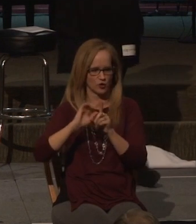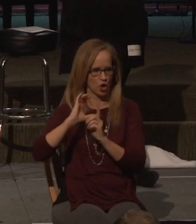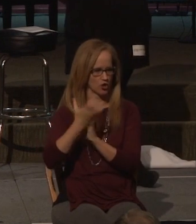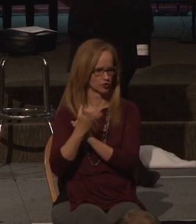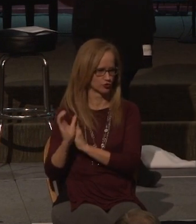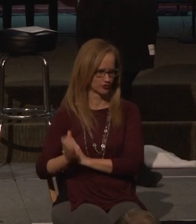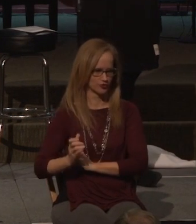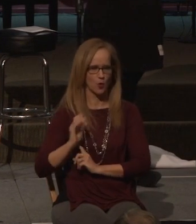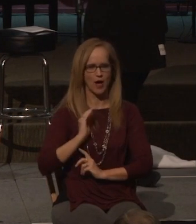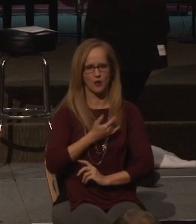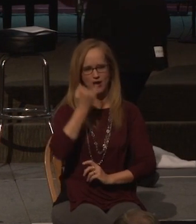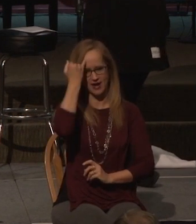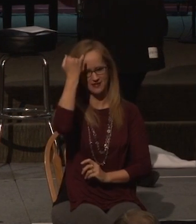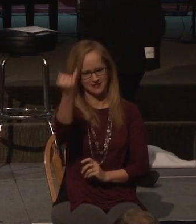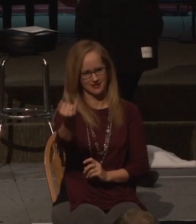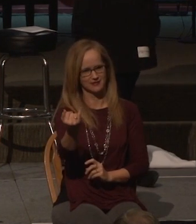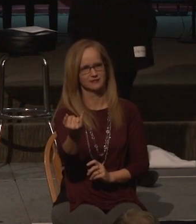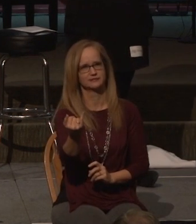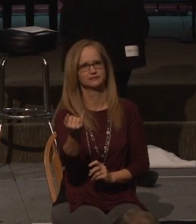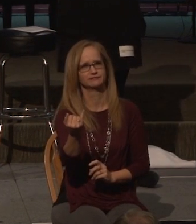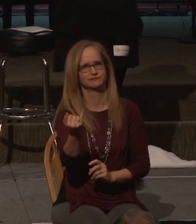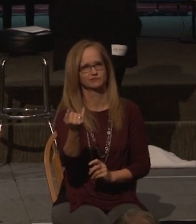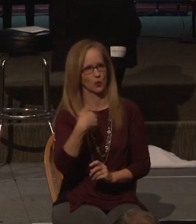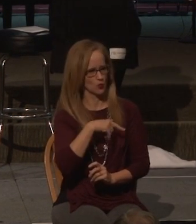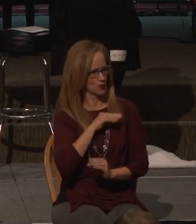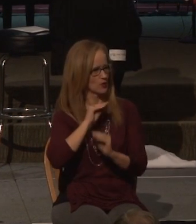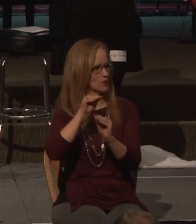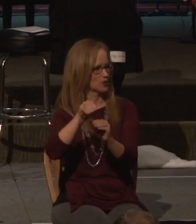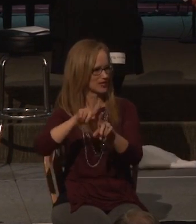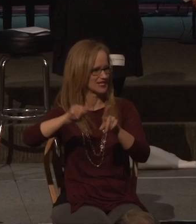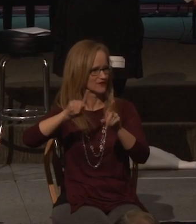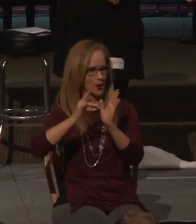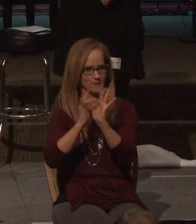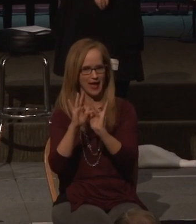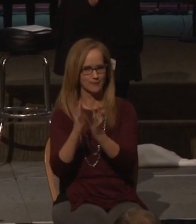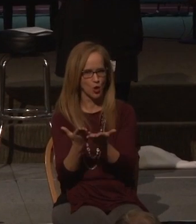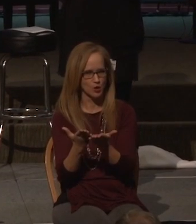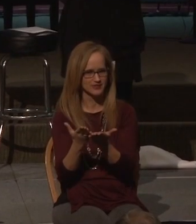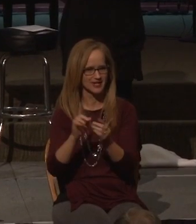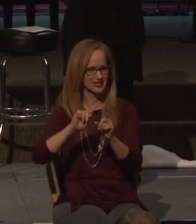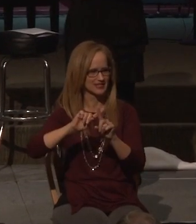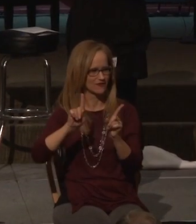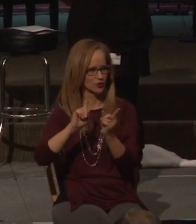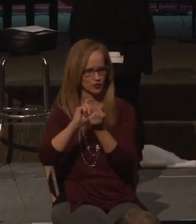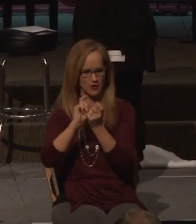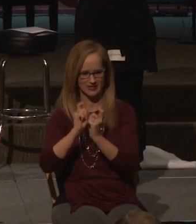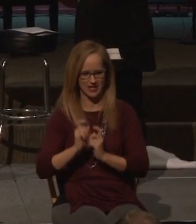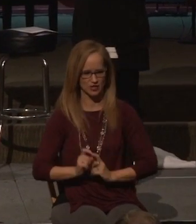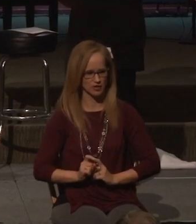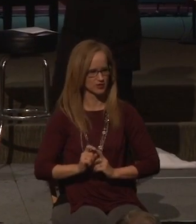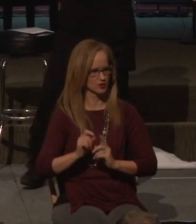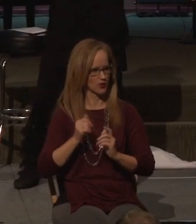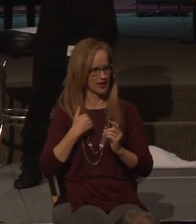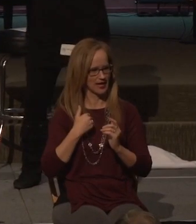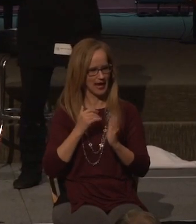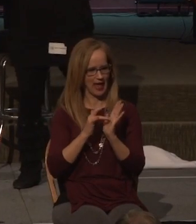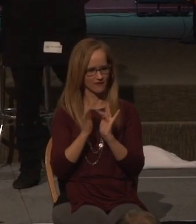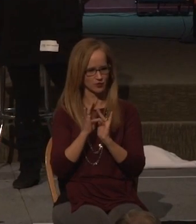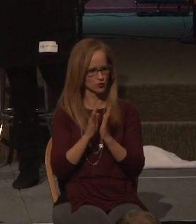And so our idea was that we would put a bunch of different Bibles in there that are different translations, and people could have scripture